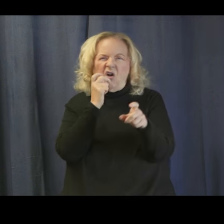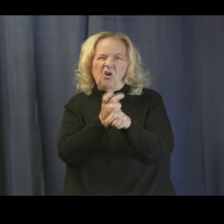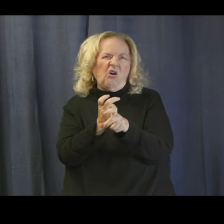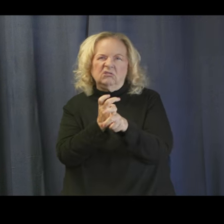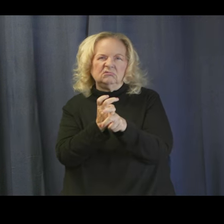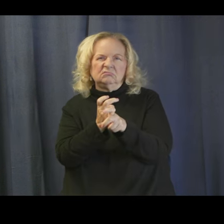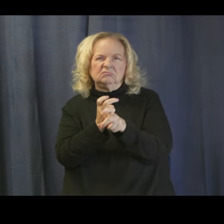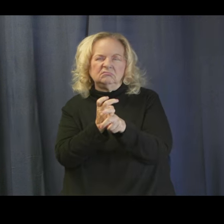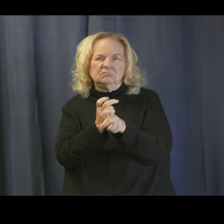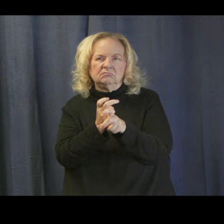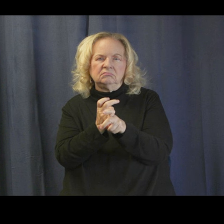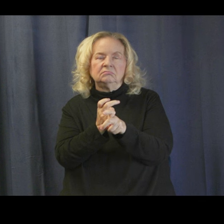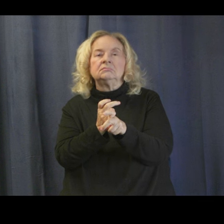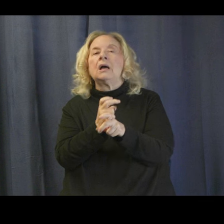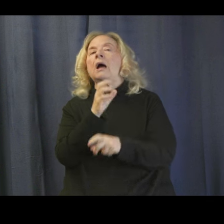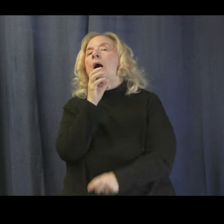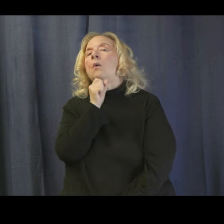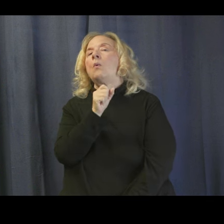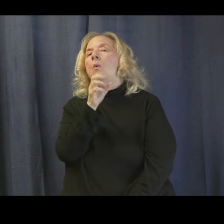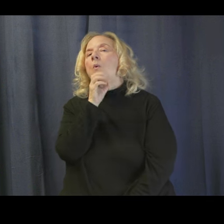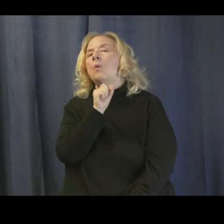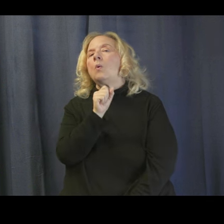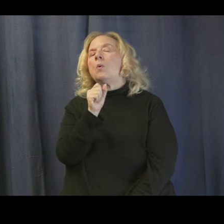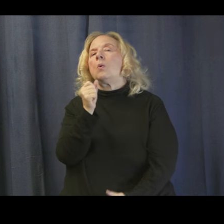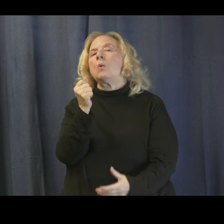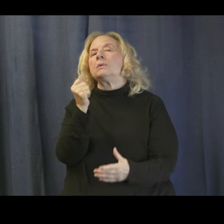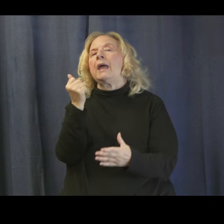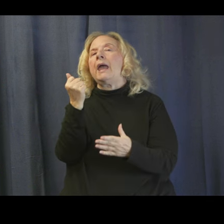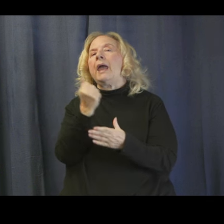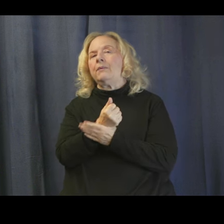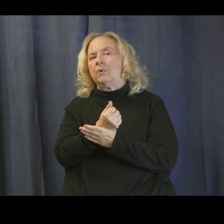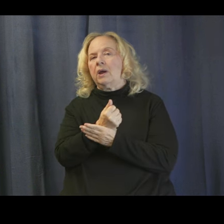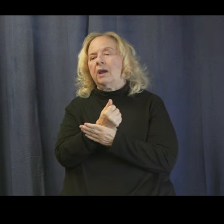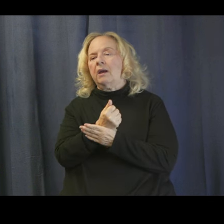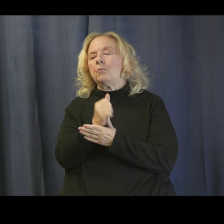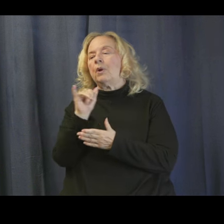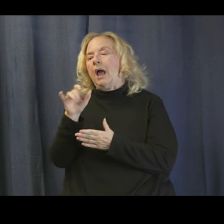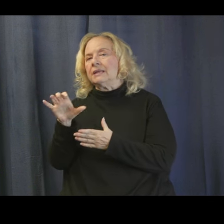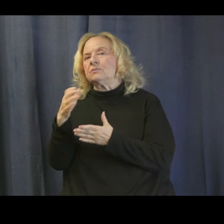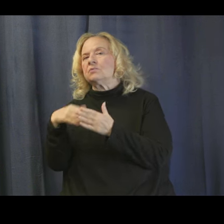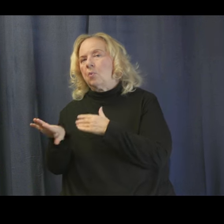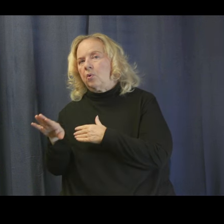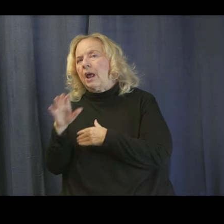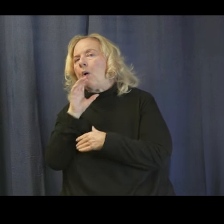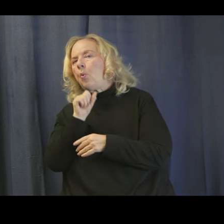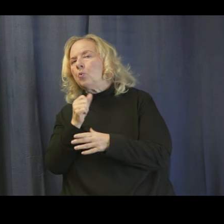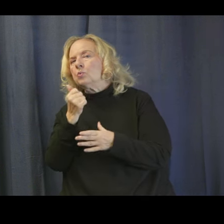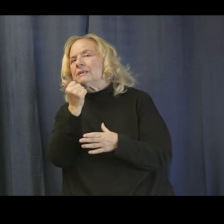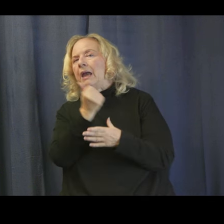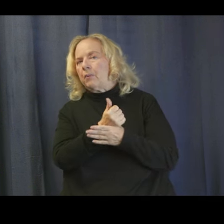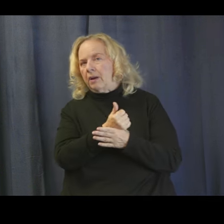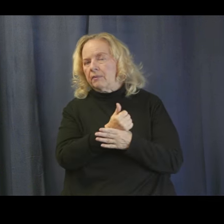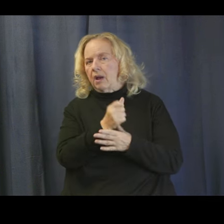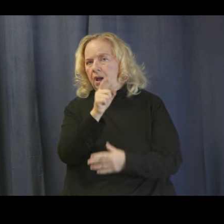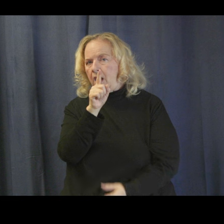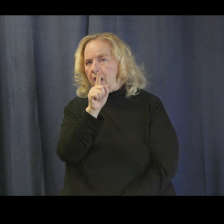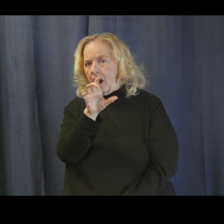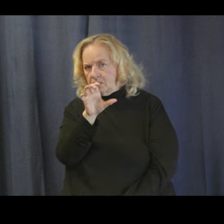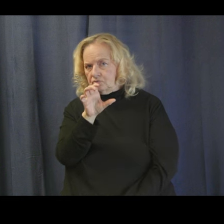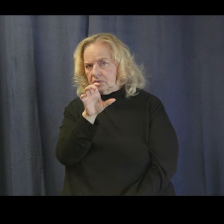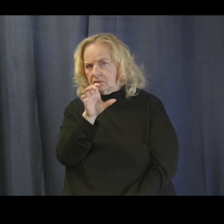Not real hard ones. How old was Abraham when Isaac was born?